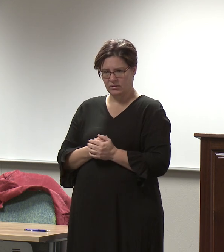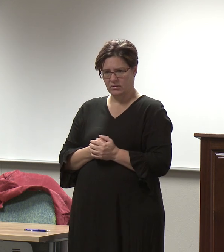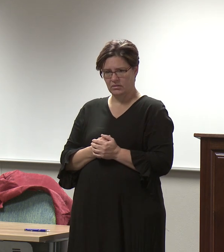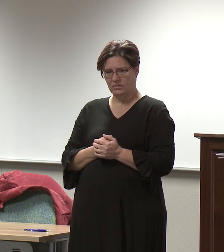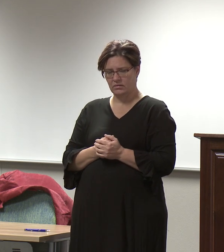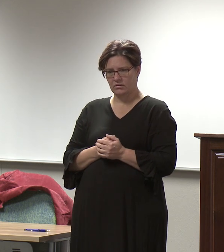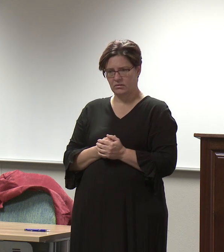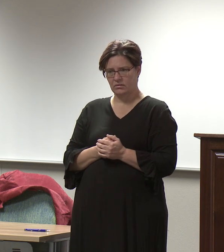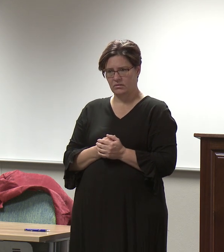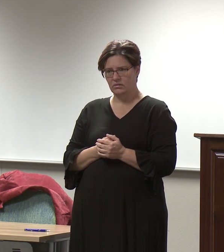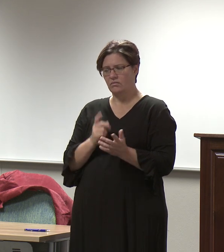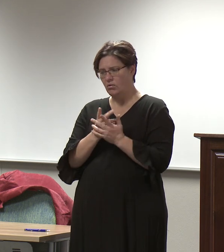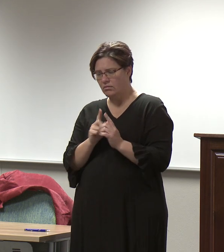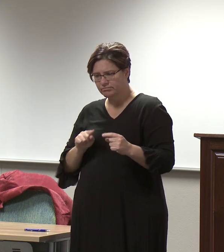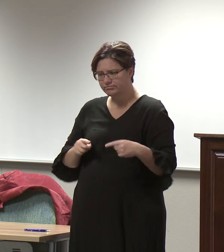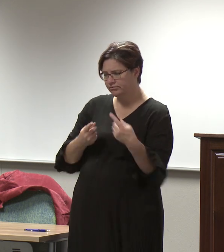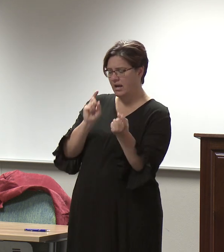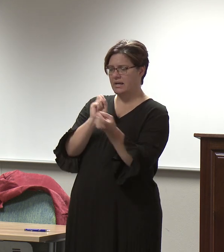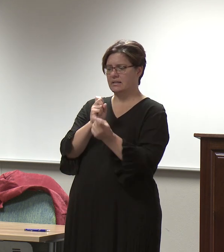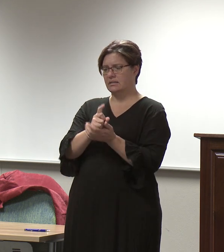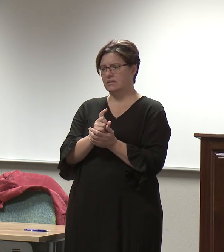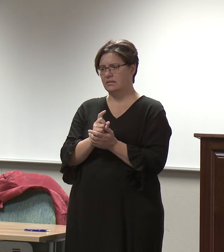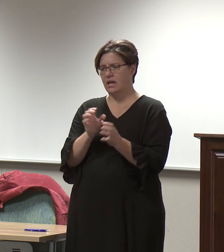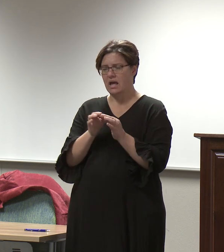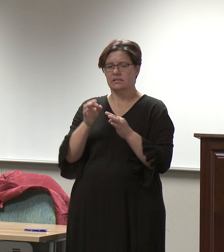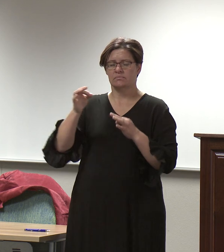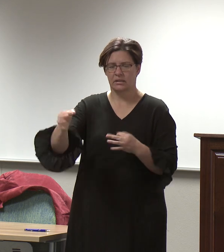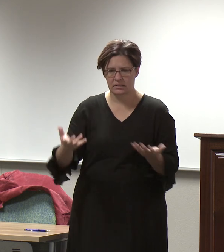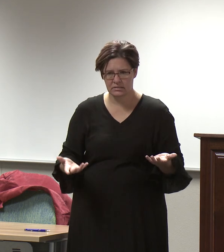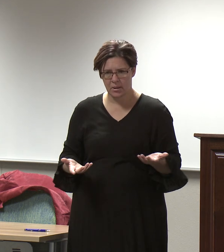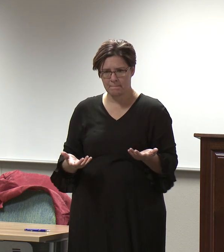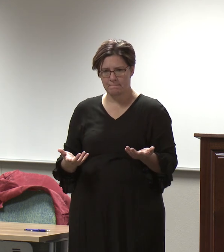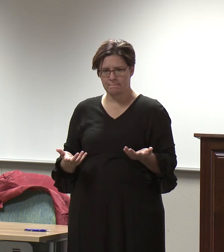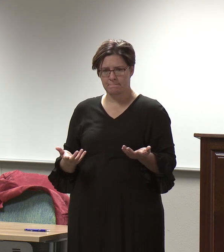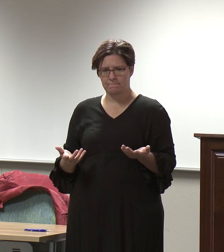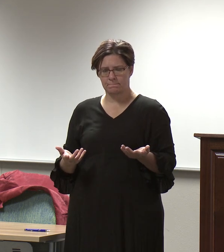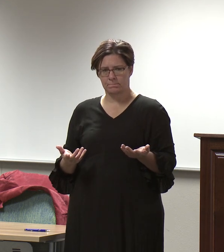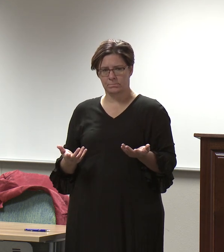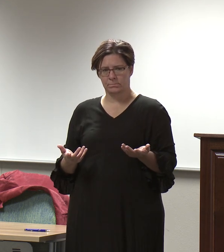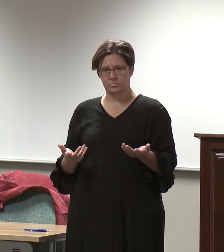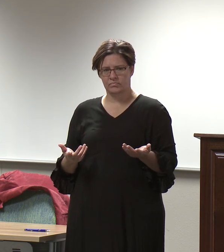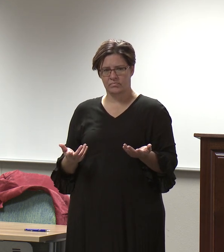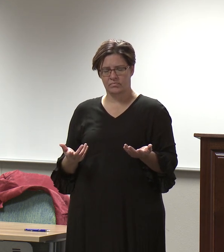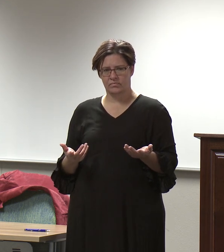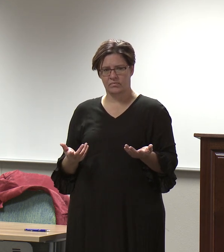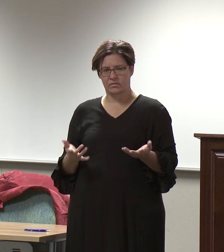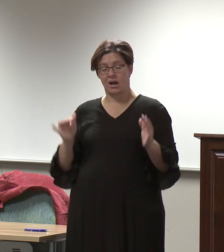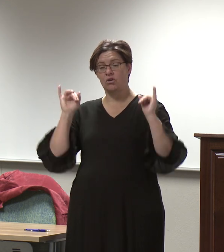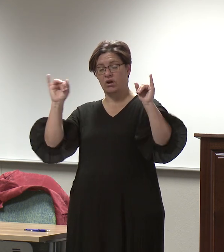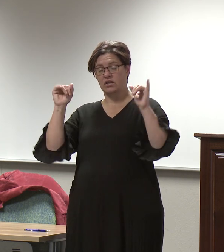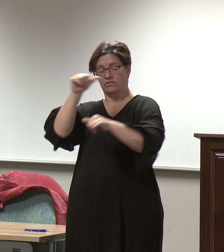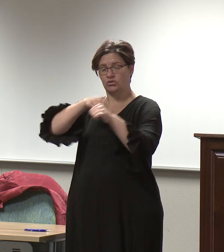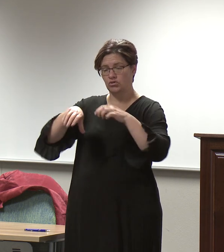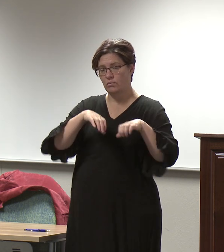being fought against, expanding canon, and when the crisis of the social movements of